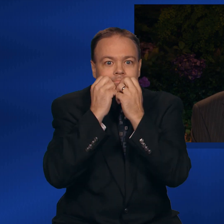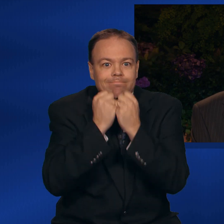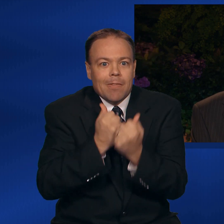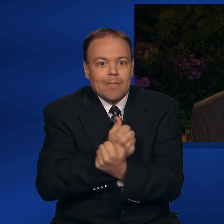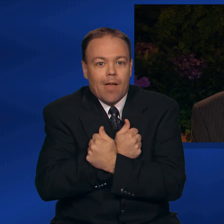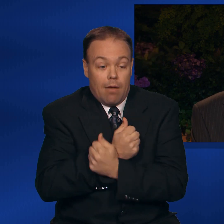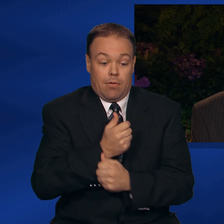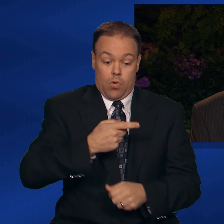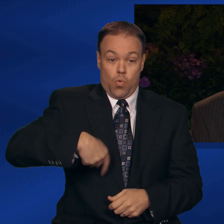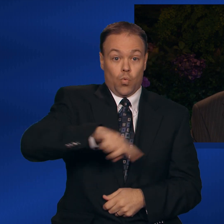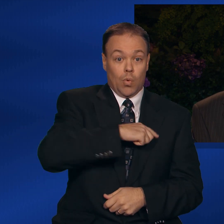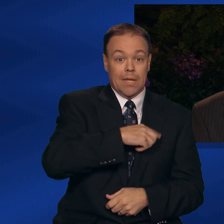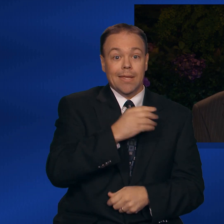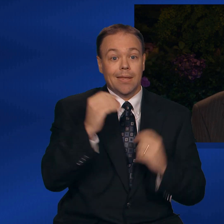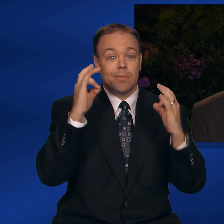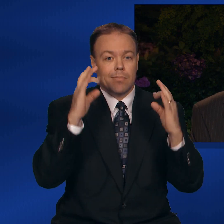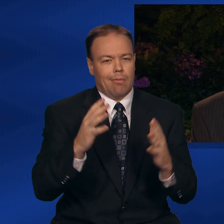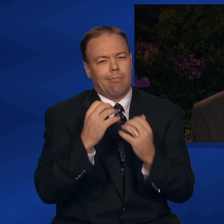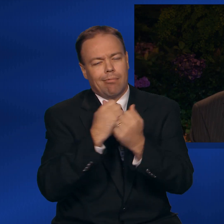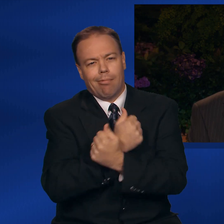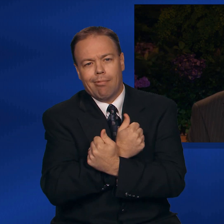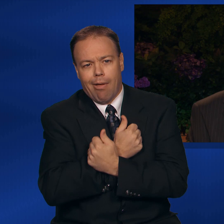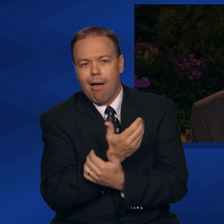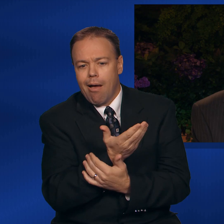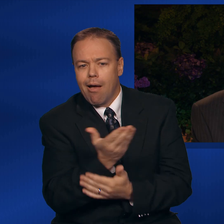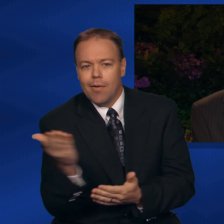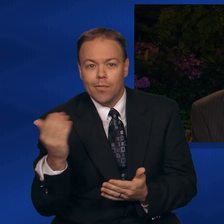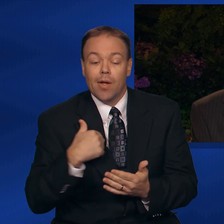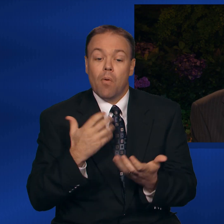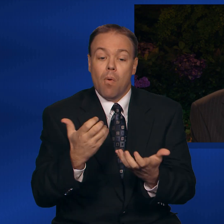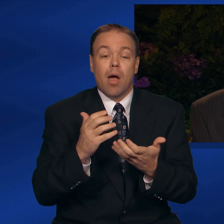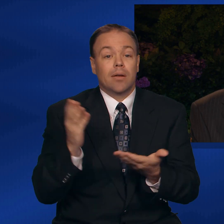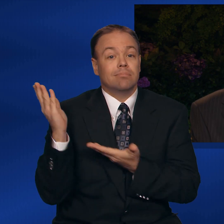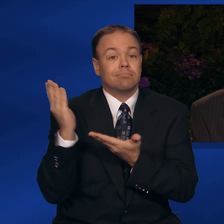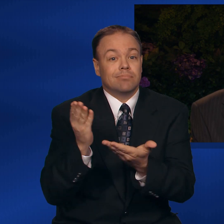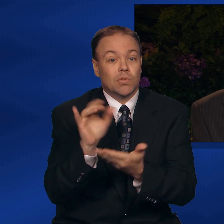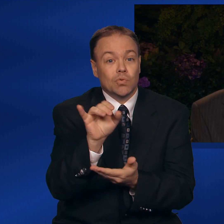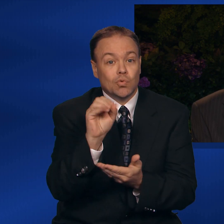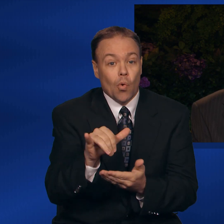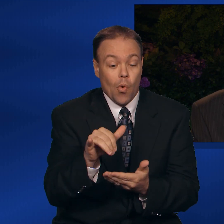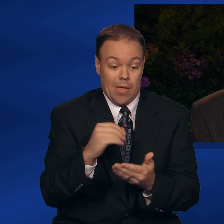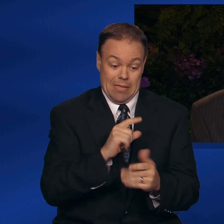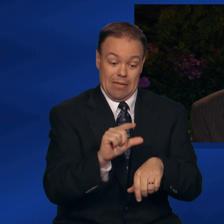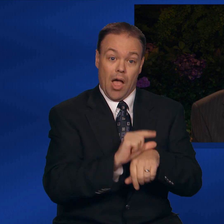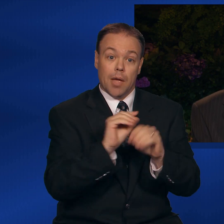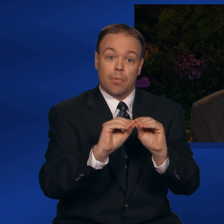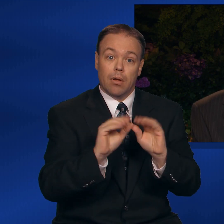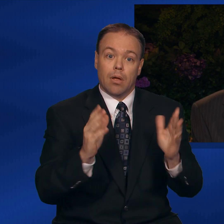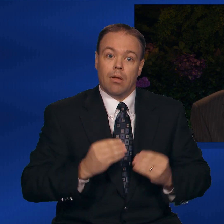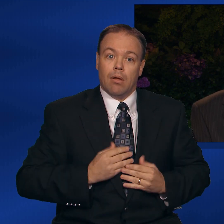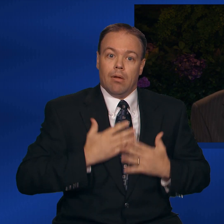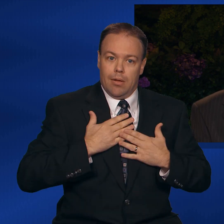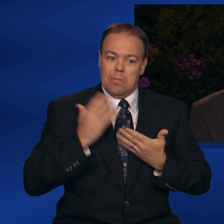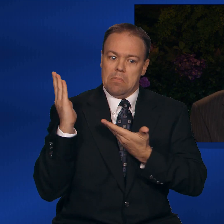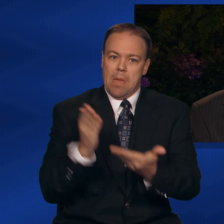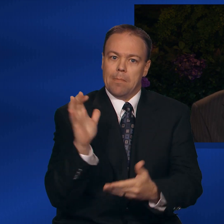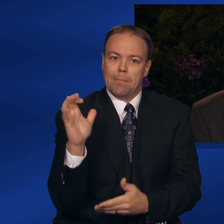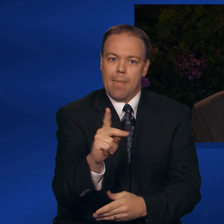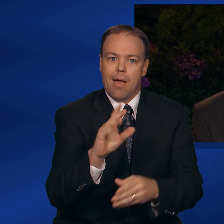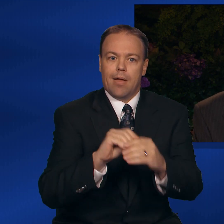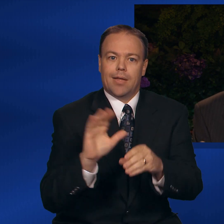the missionaries love you and desire to bring joy and the light of the gospel back into your lives.